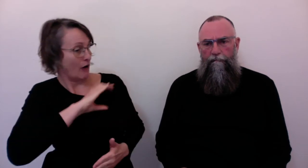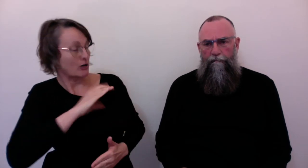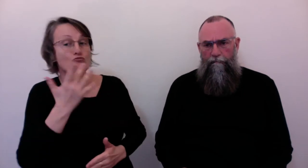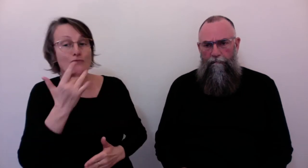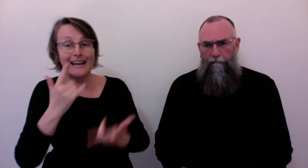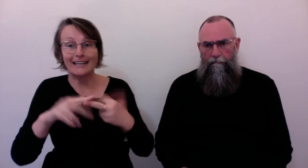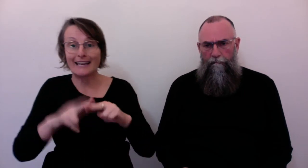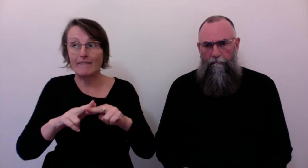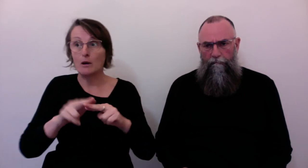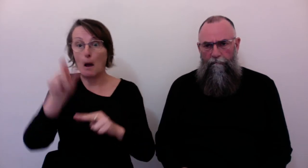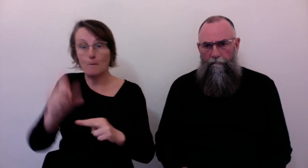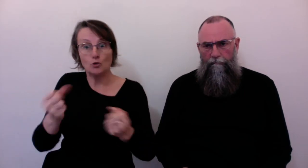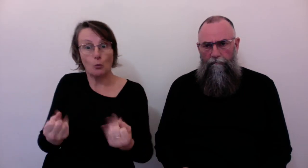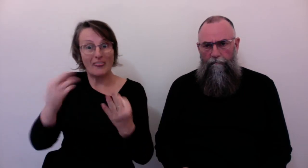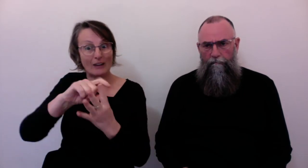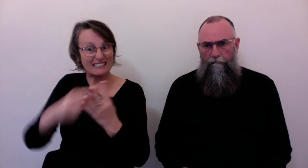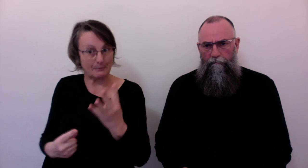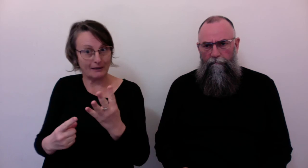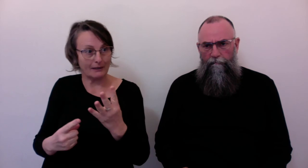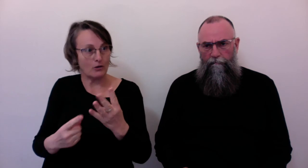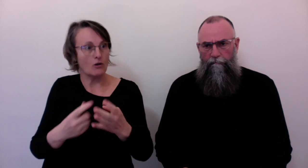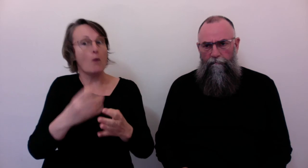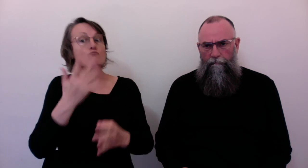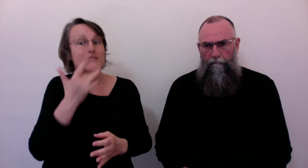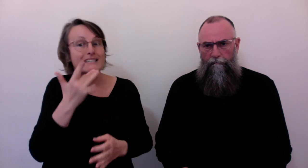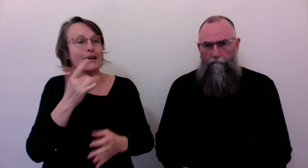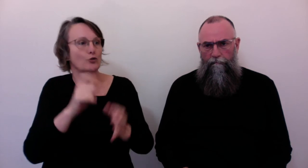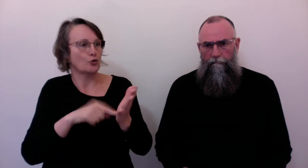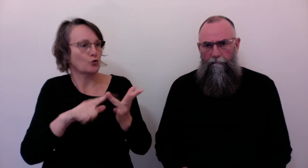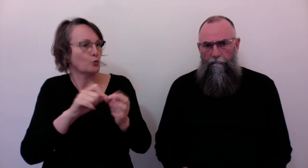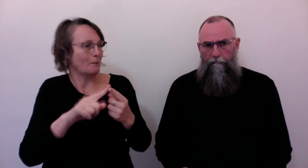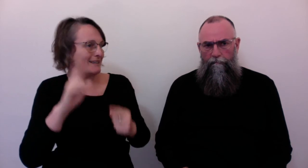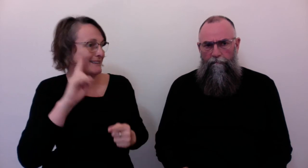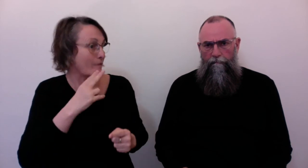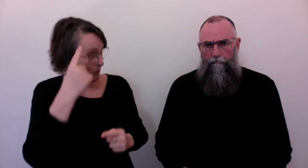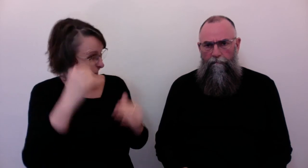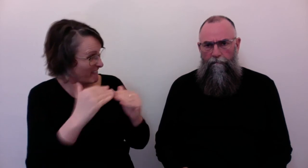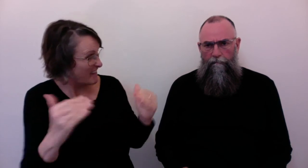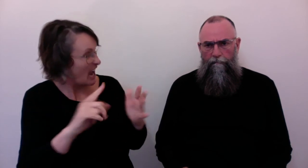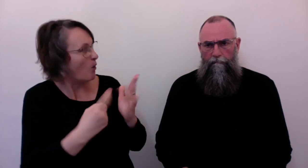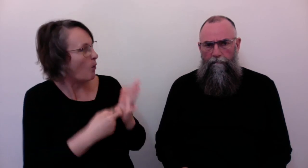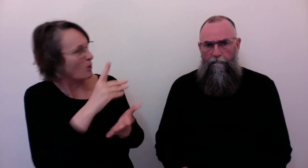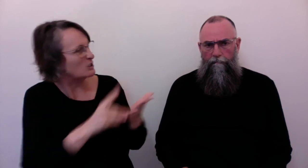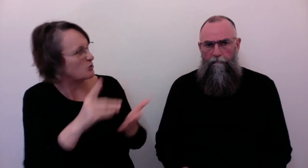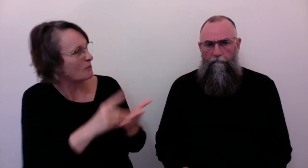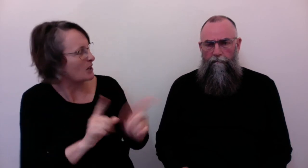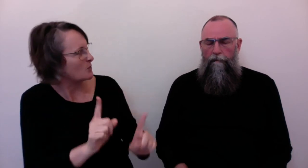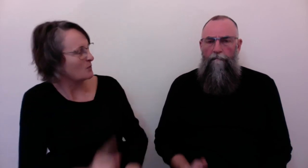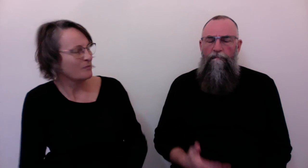acting? It is discriminating Why? Okay. because they don't have obviously the lived